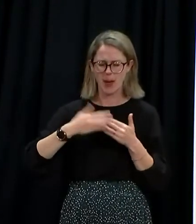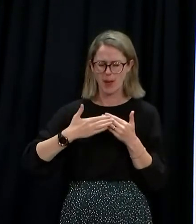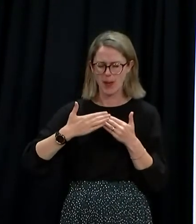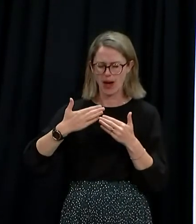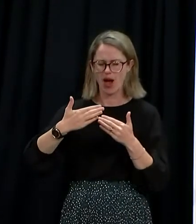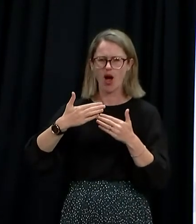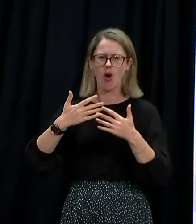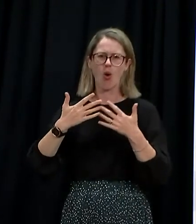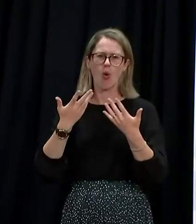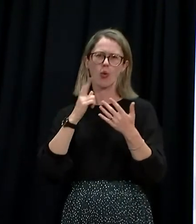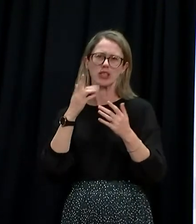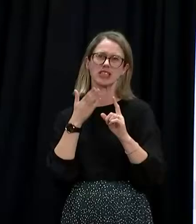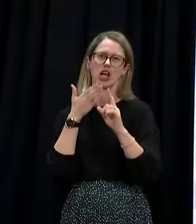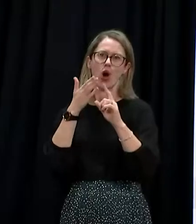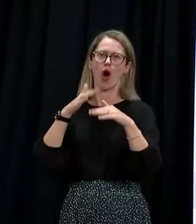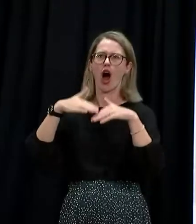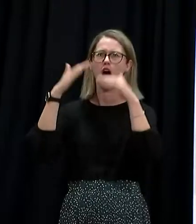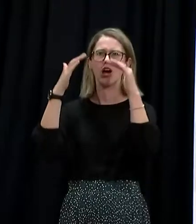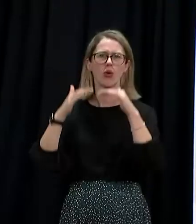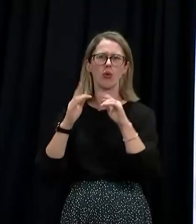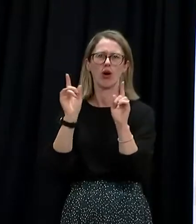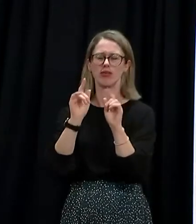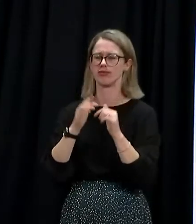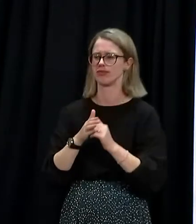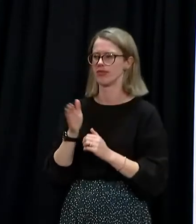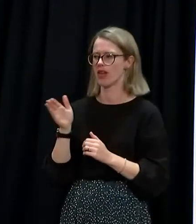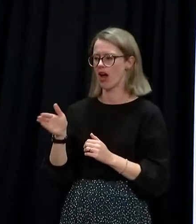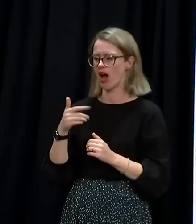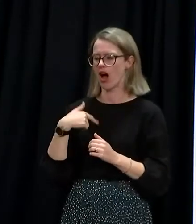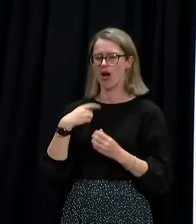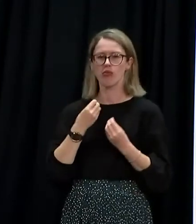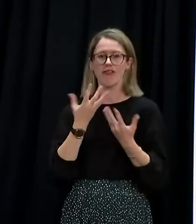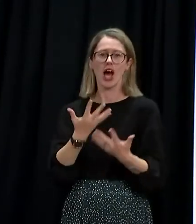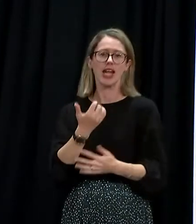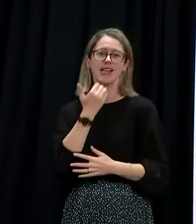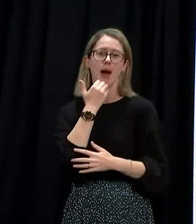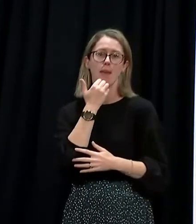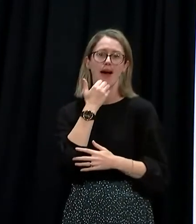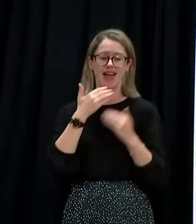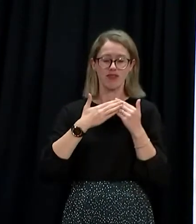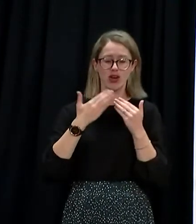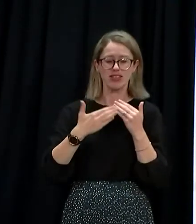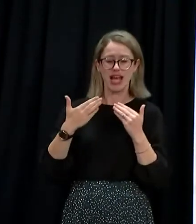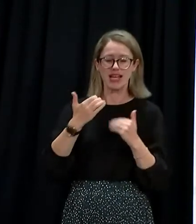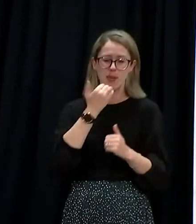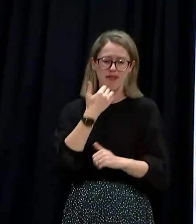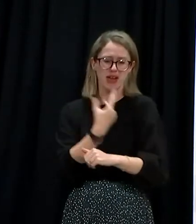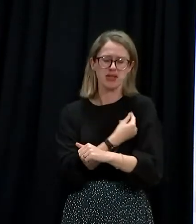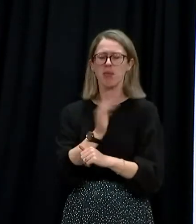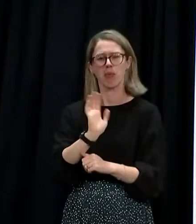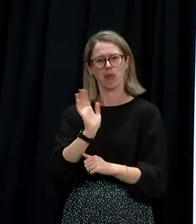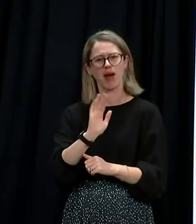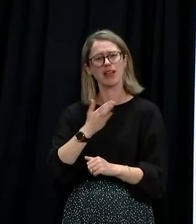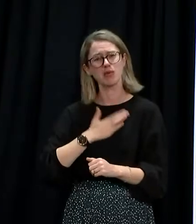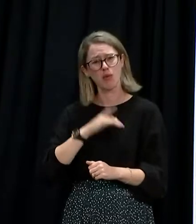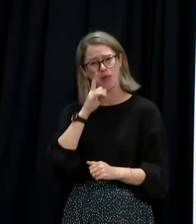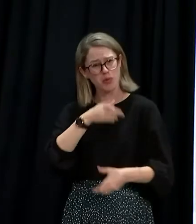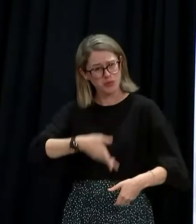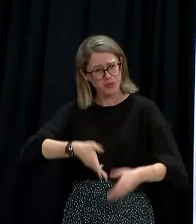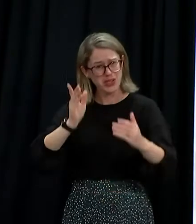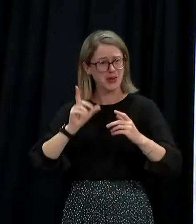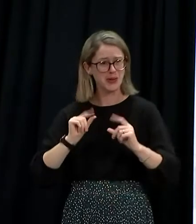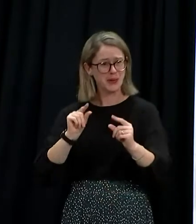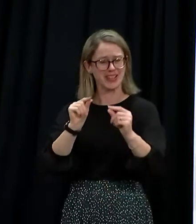your ambitions even higher than that from now on? I haven't set a figure for daily numbers. I just want us to get it